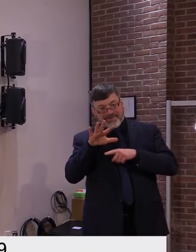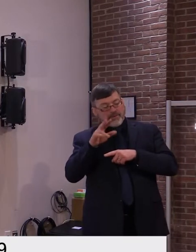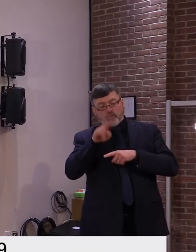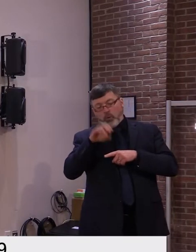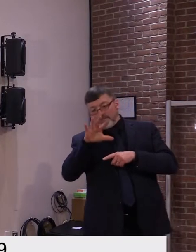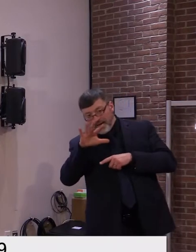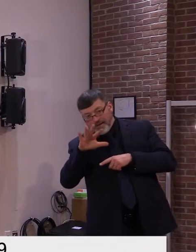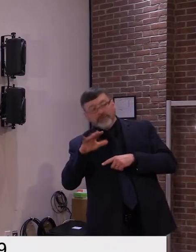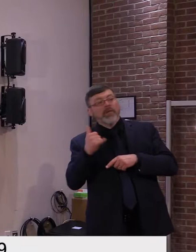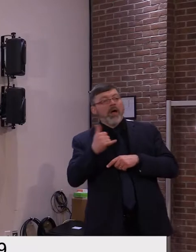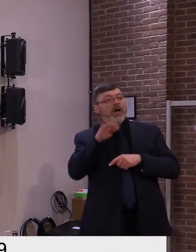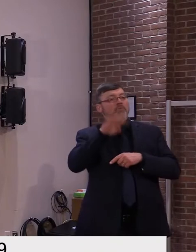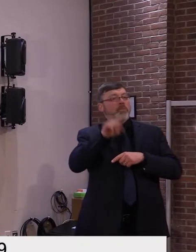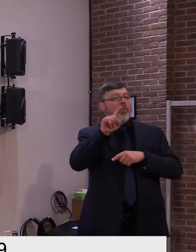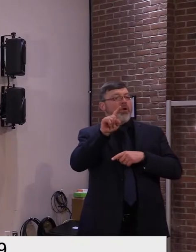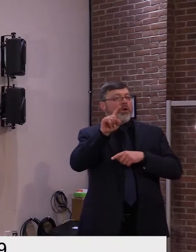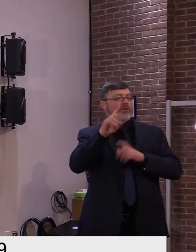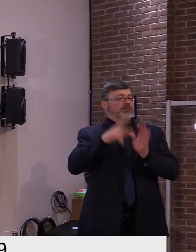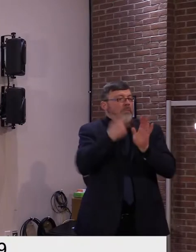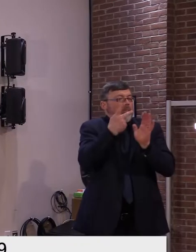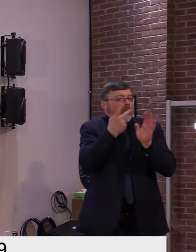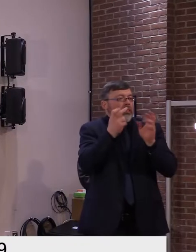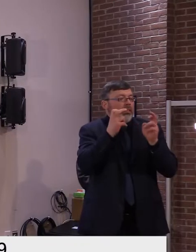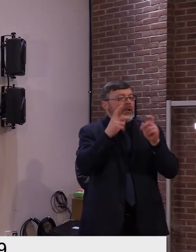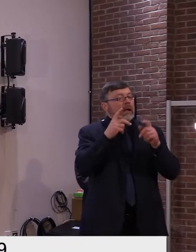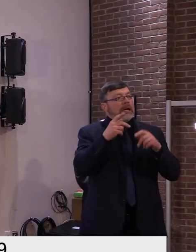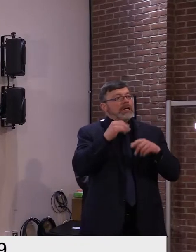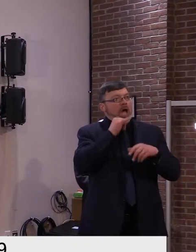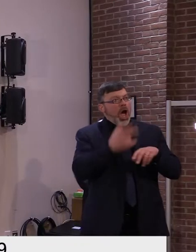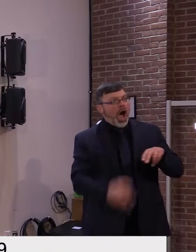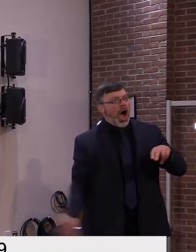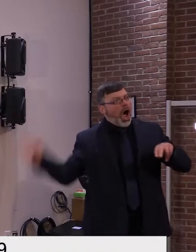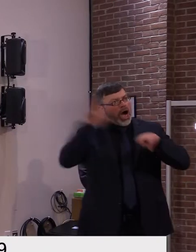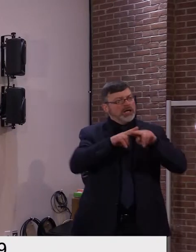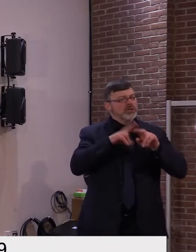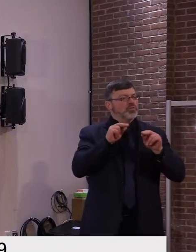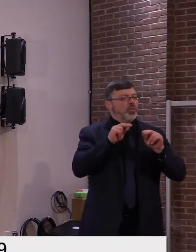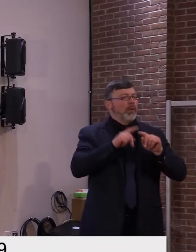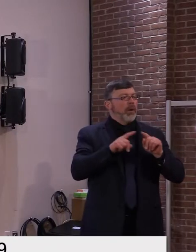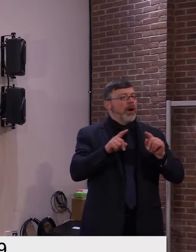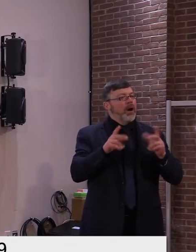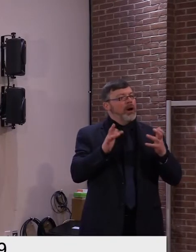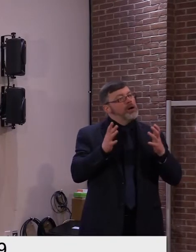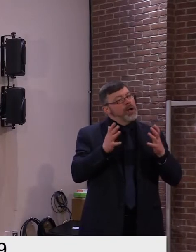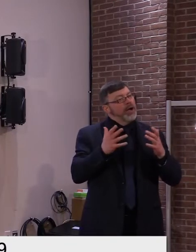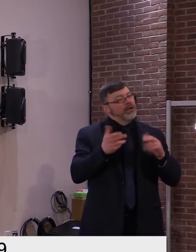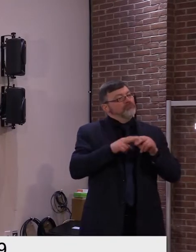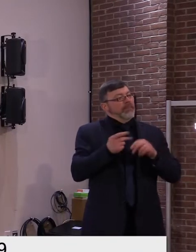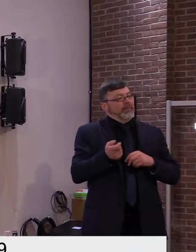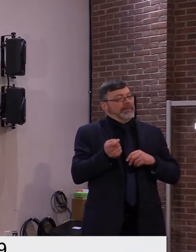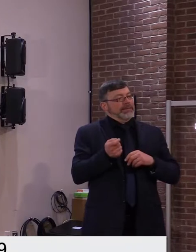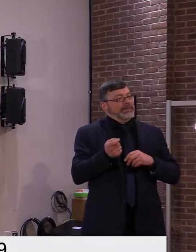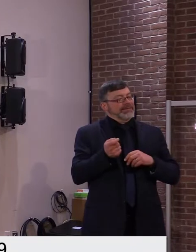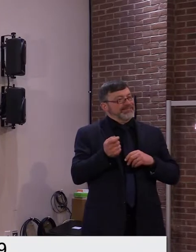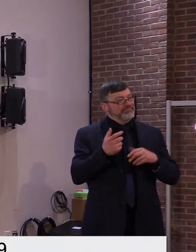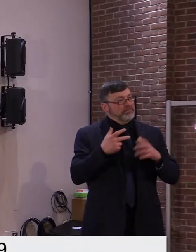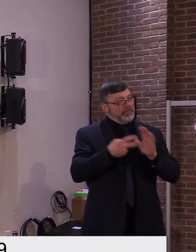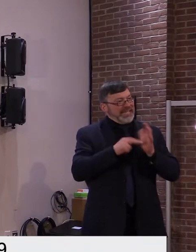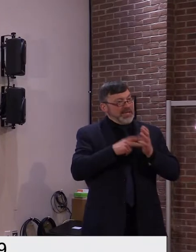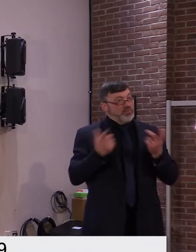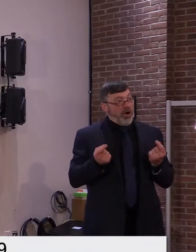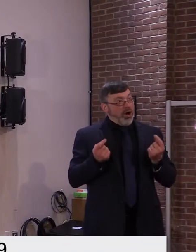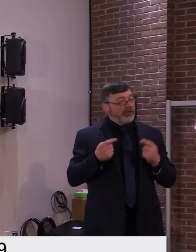follow all of the public health guidance, I also want you to put this information in perspective. In the US,